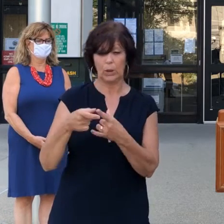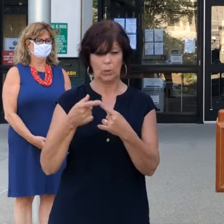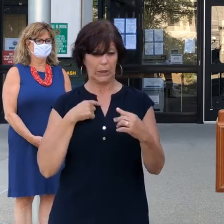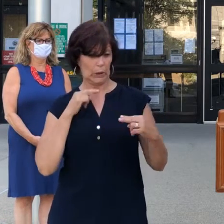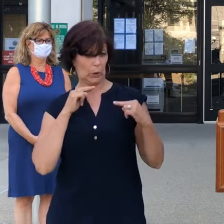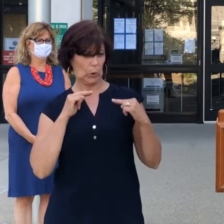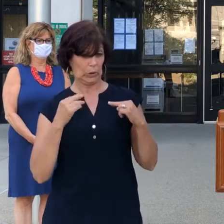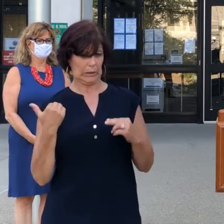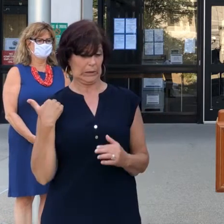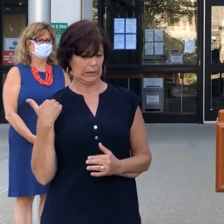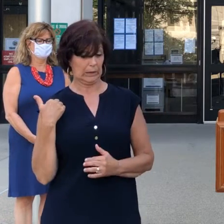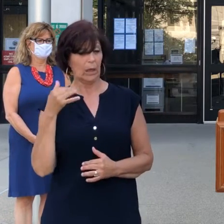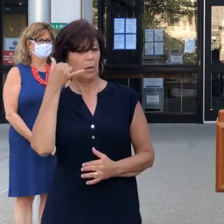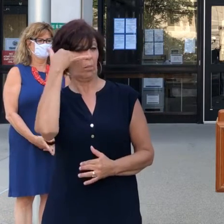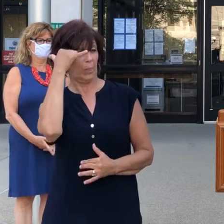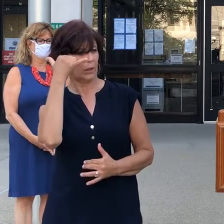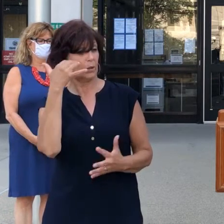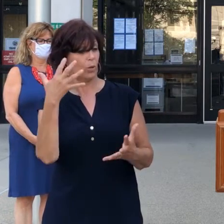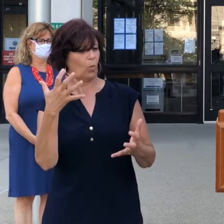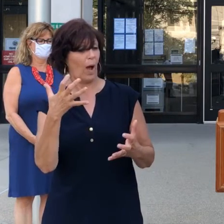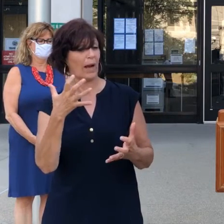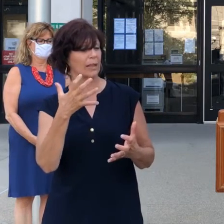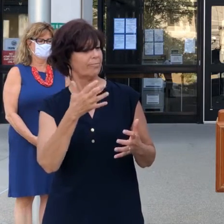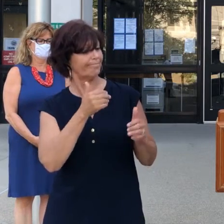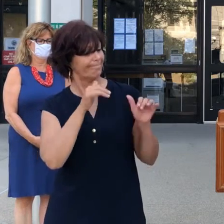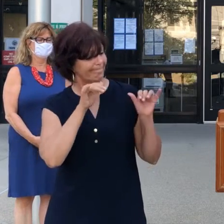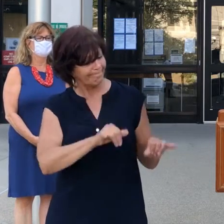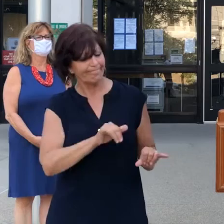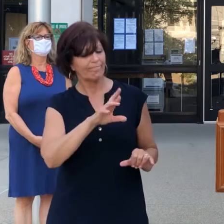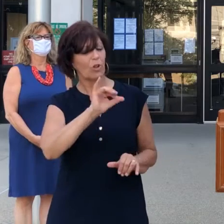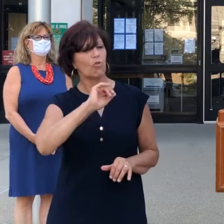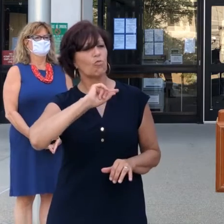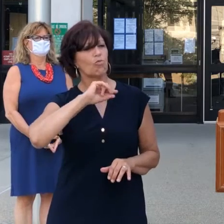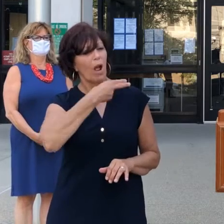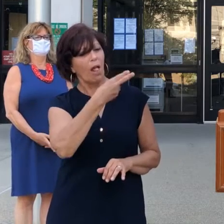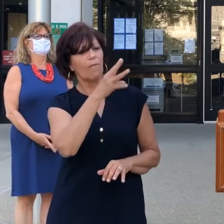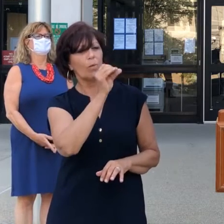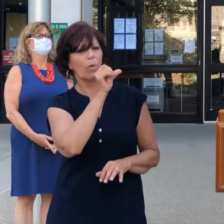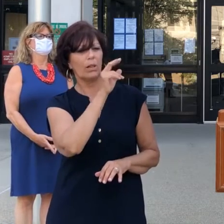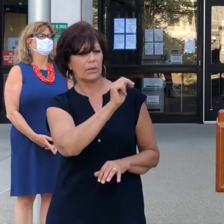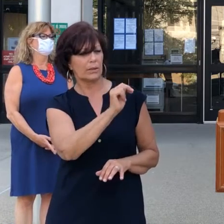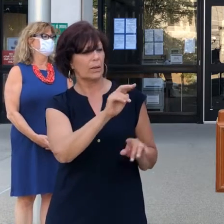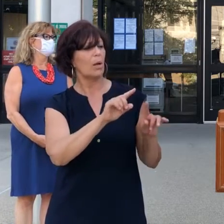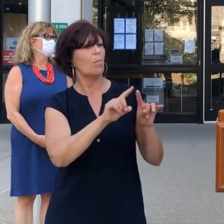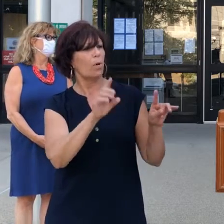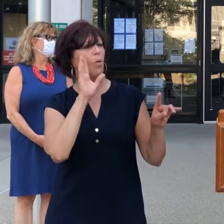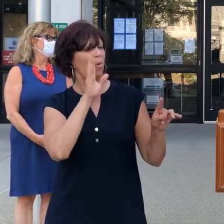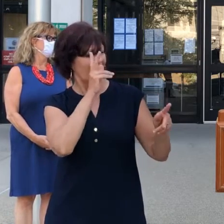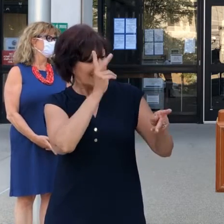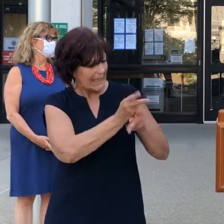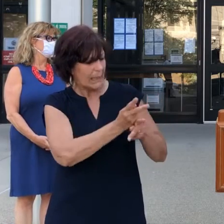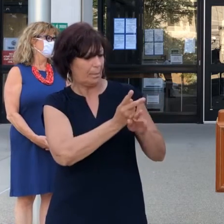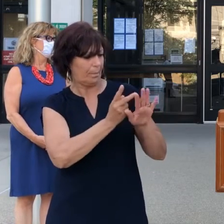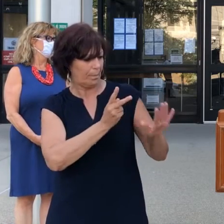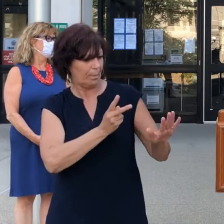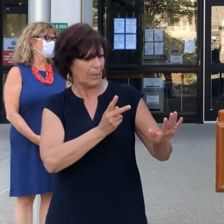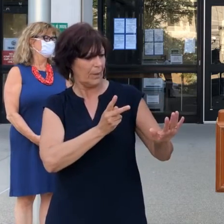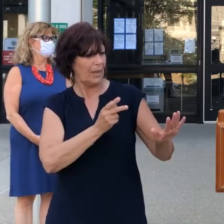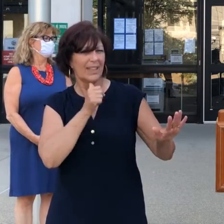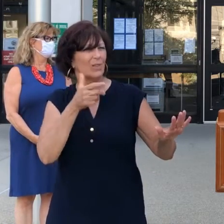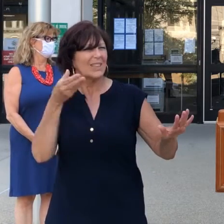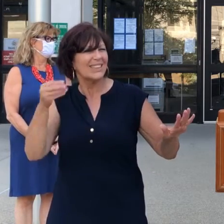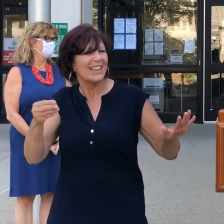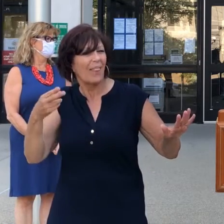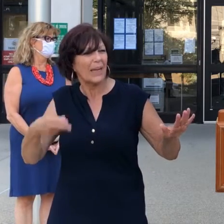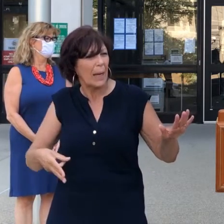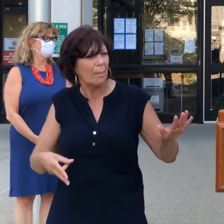Bills wanted the naming rights for Ralph Wilson. They wanted the naming rights in the team, but they said they will keep the name Ralph Wilson. They weren't going to sell the naming